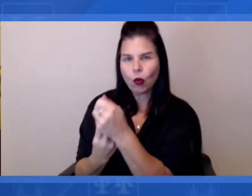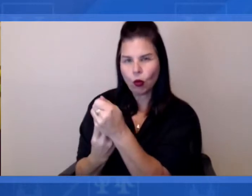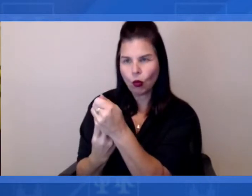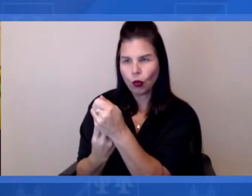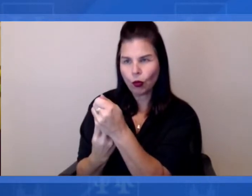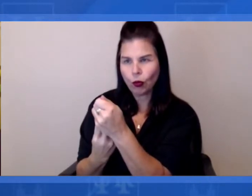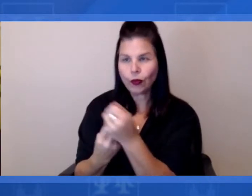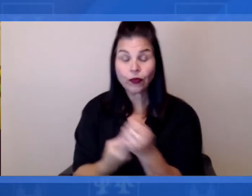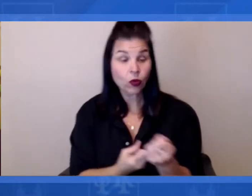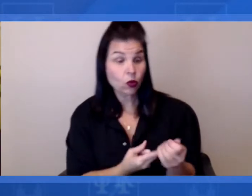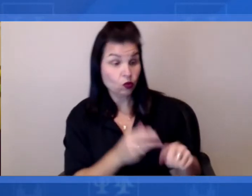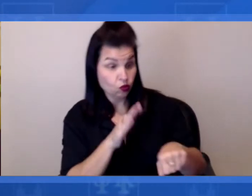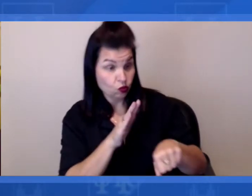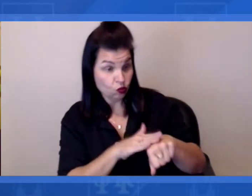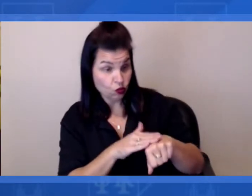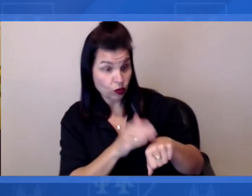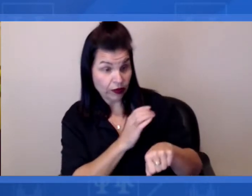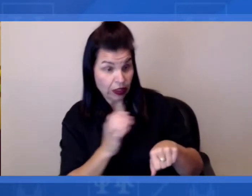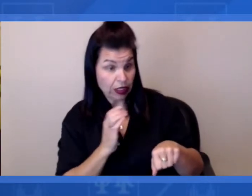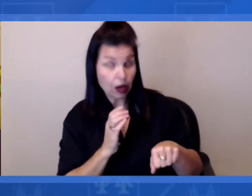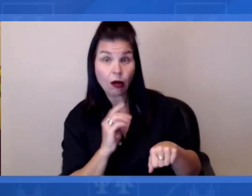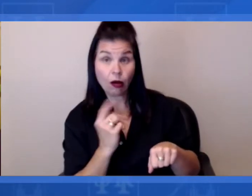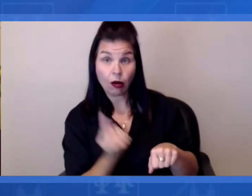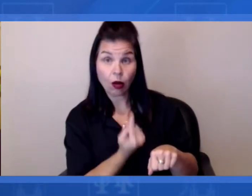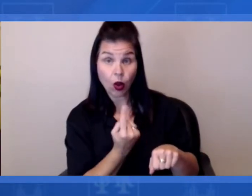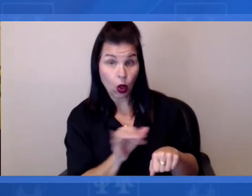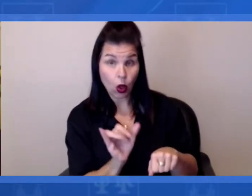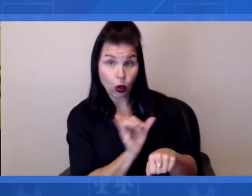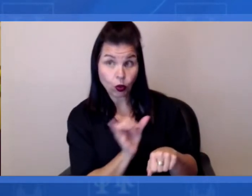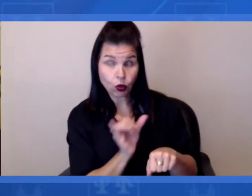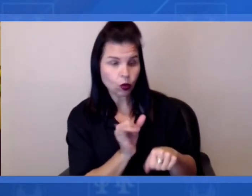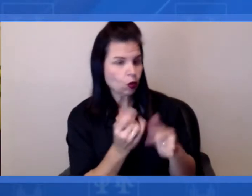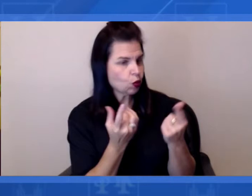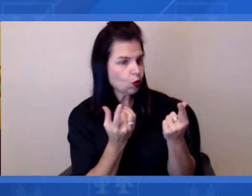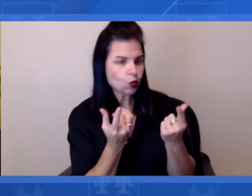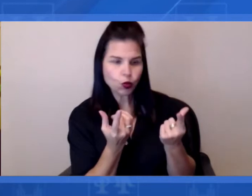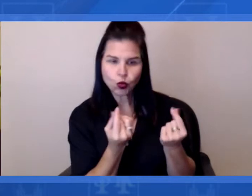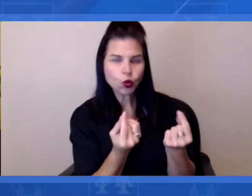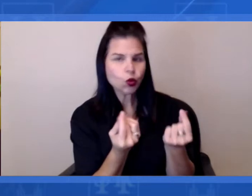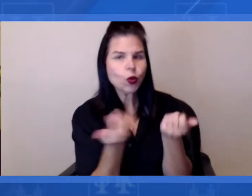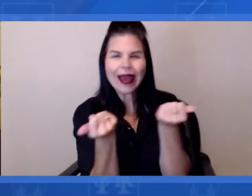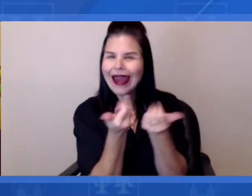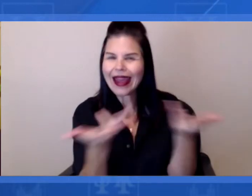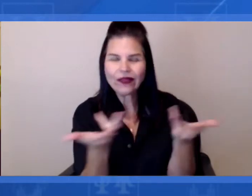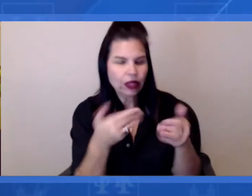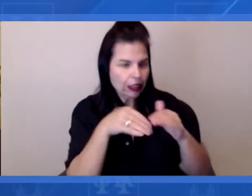We are also an advisory committee in all matters regarding accessibility